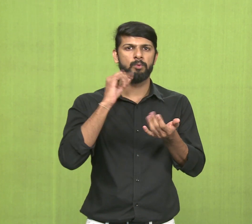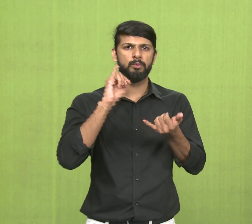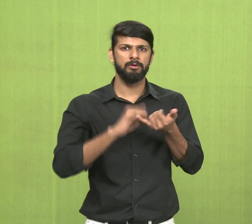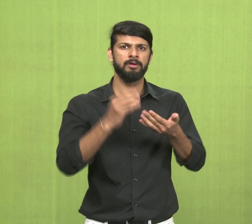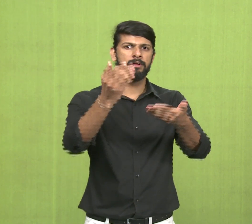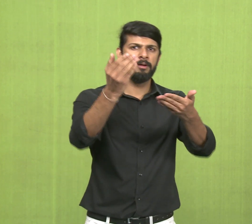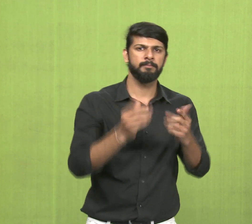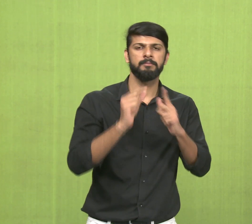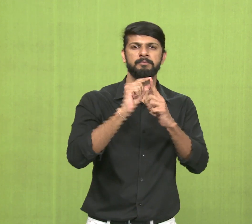Hello learners,